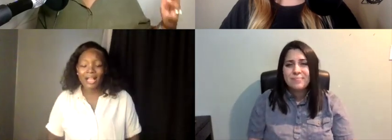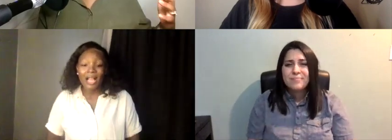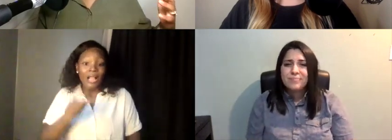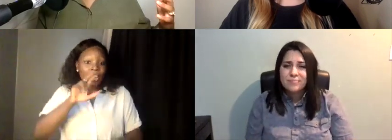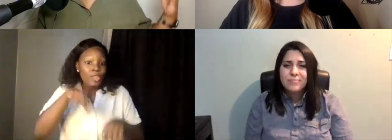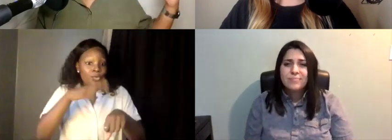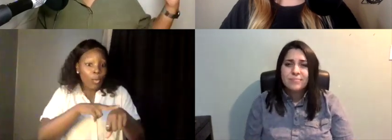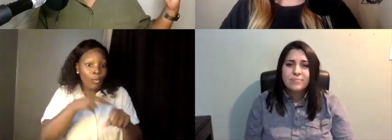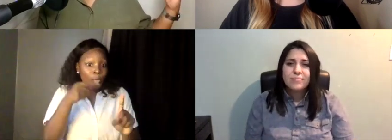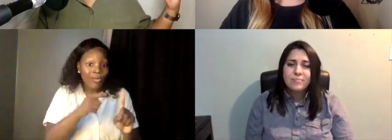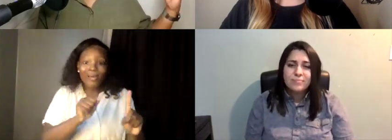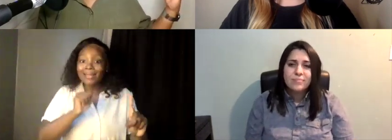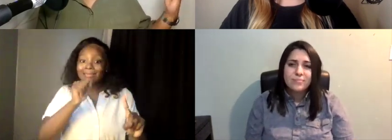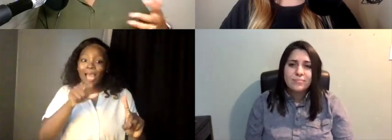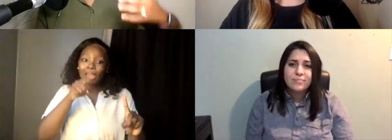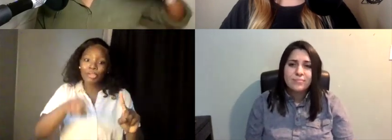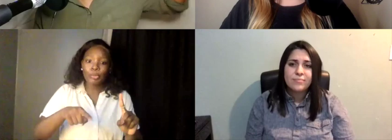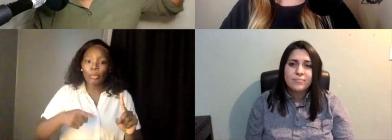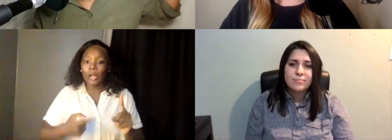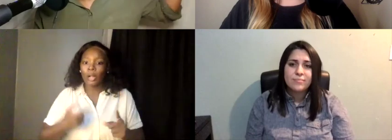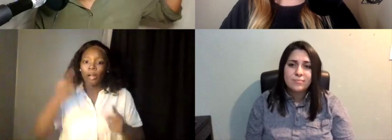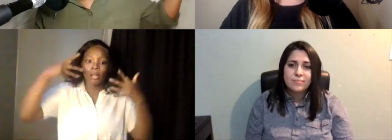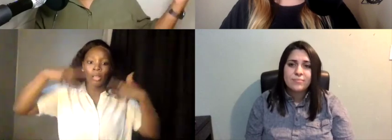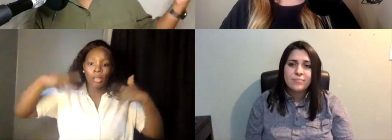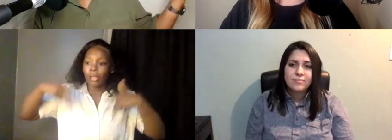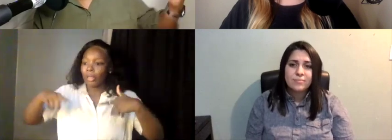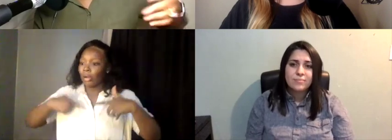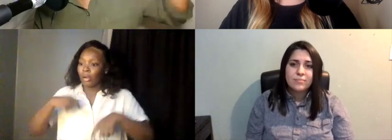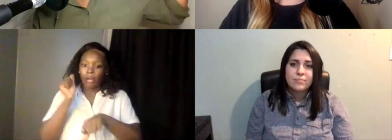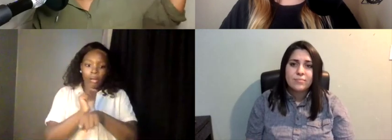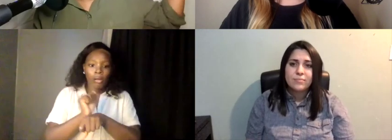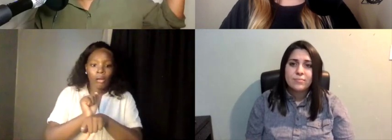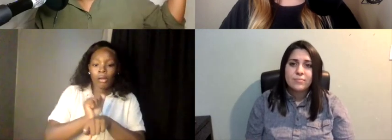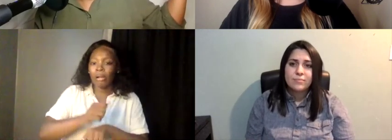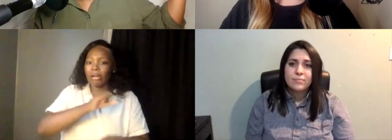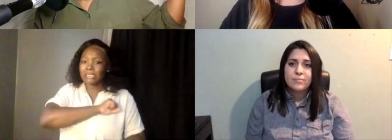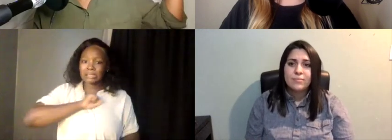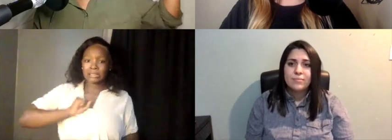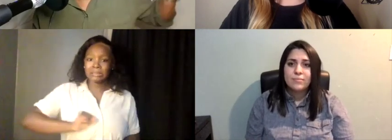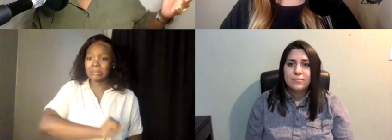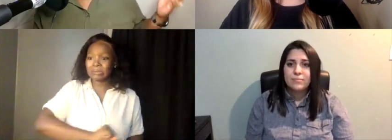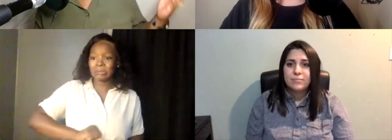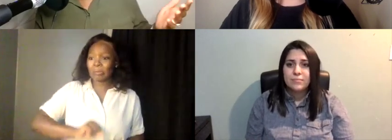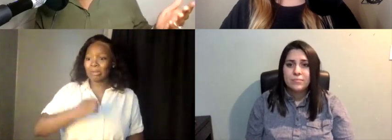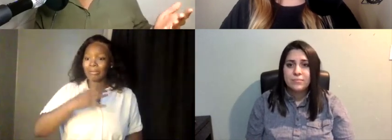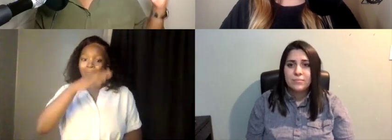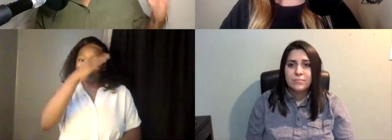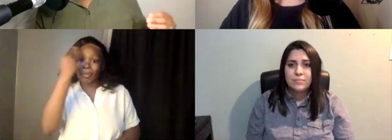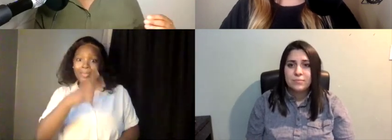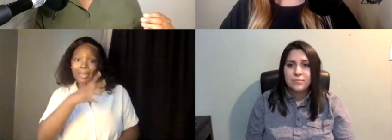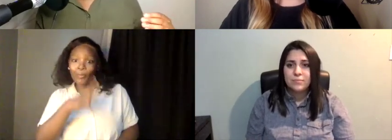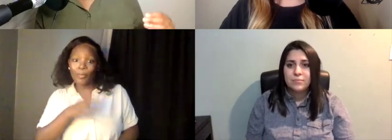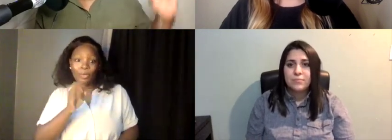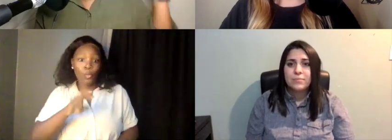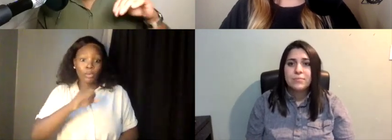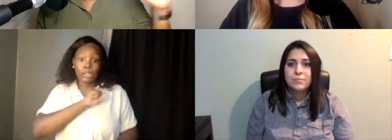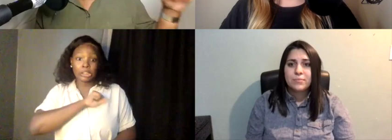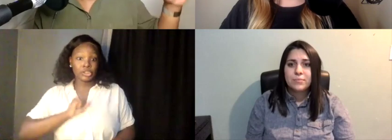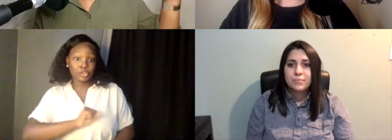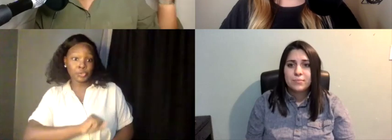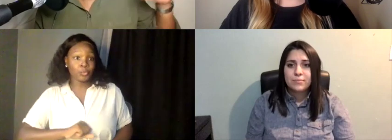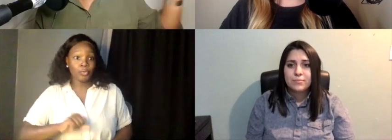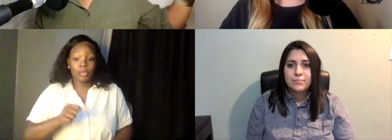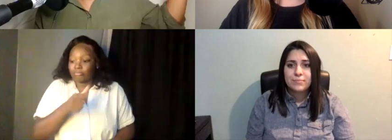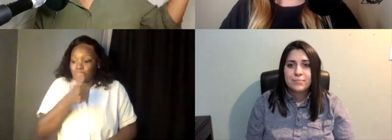hoops and bounds and prove that you are super Black woman or super whoever to be in this space. The norm should be that